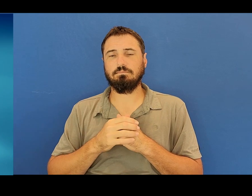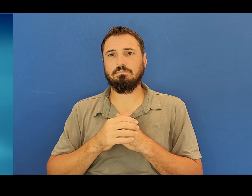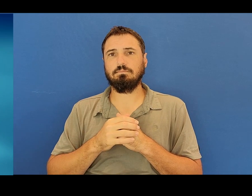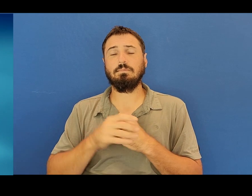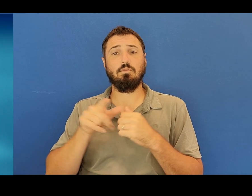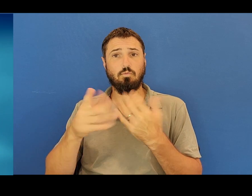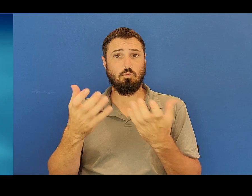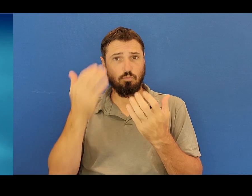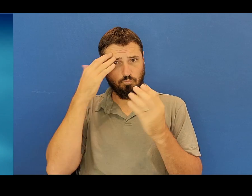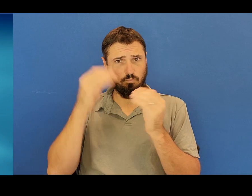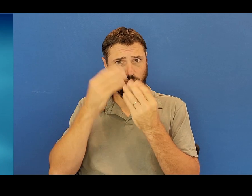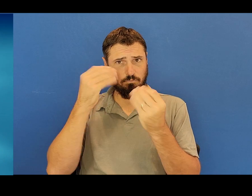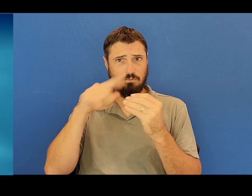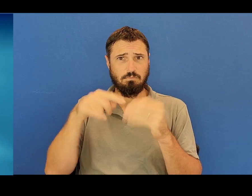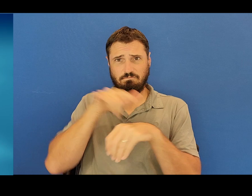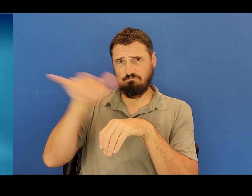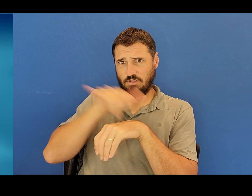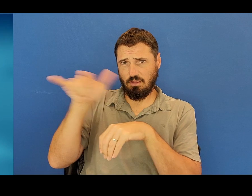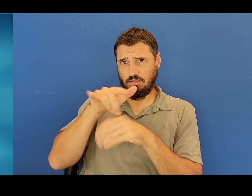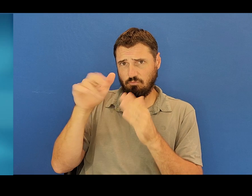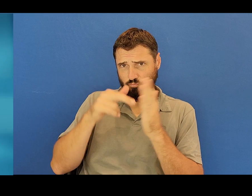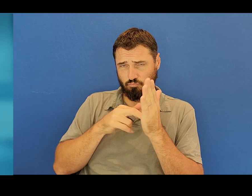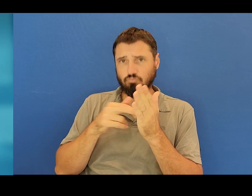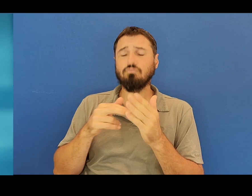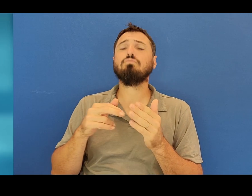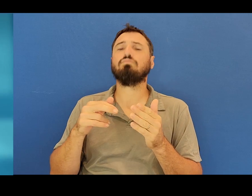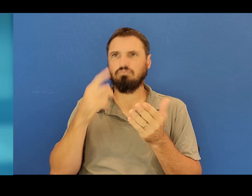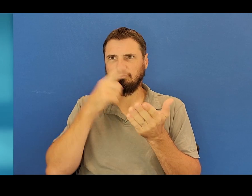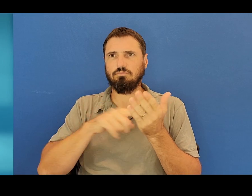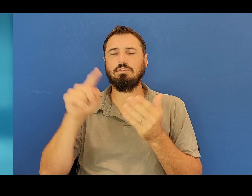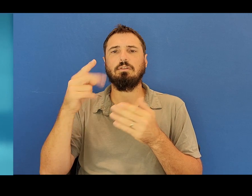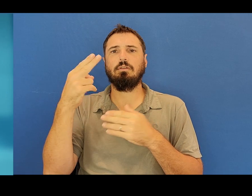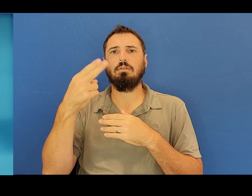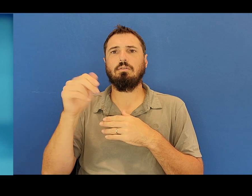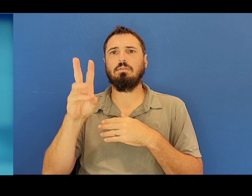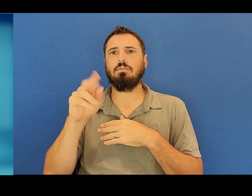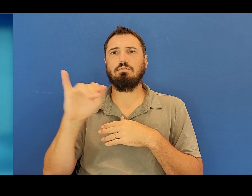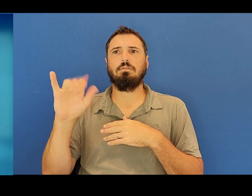kauai.gov/COVID-19. For information on travel rules, visit